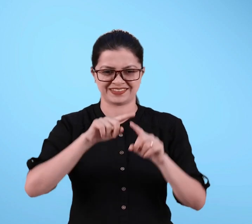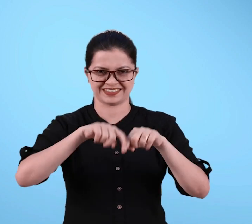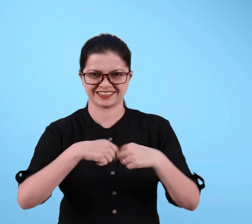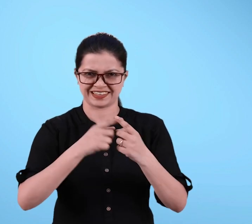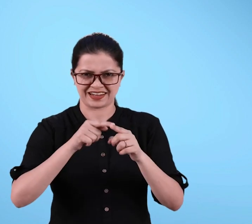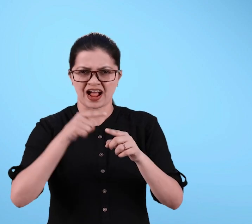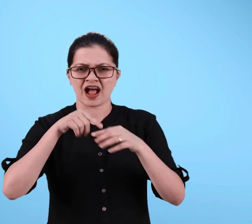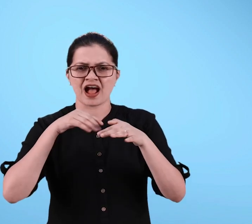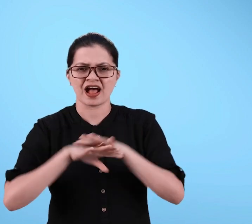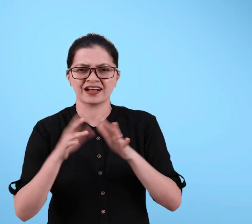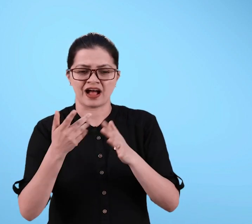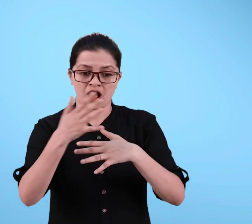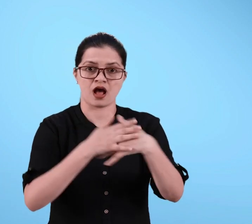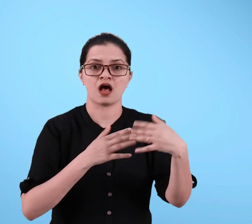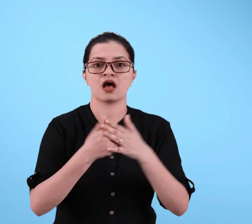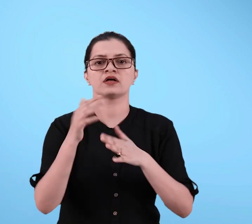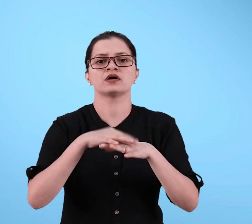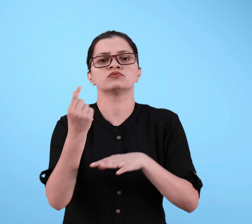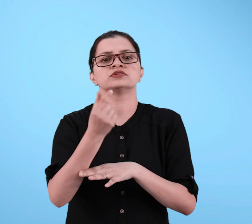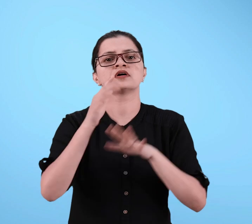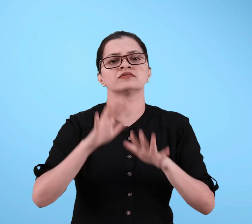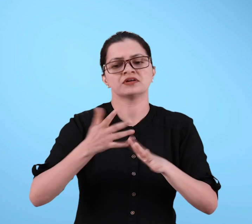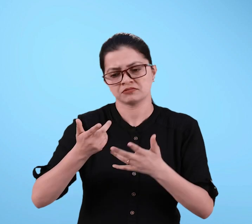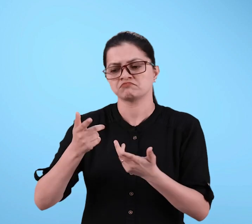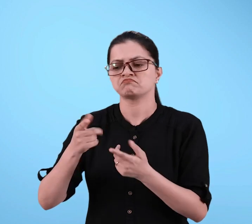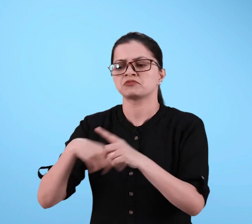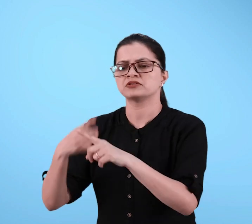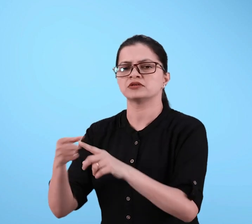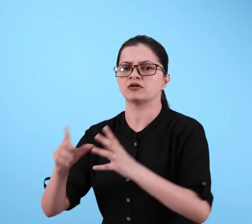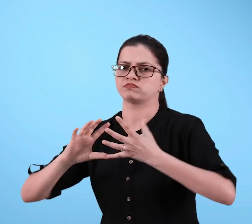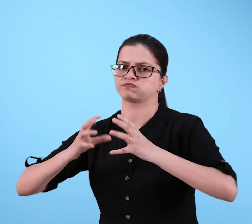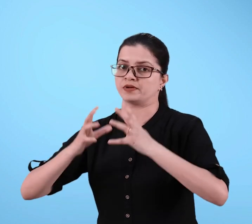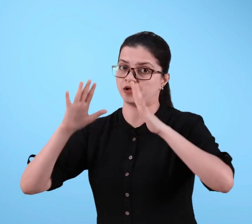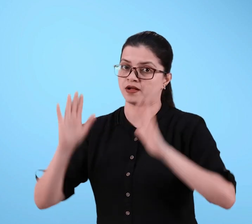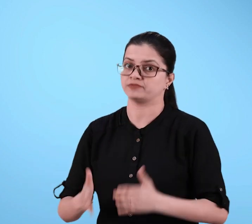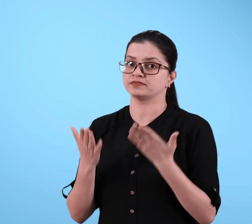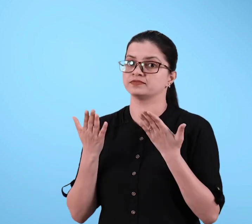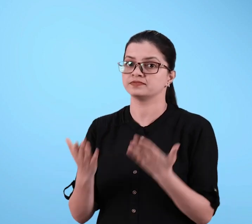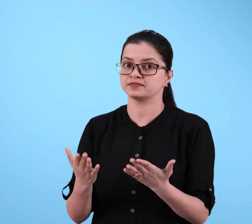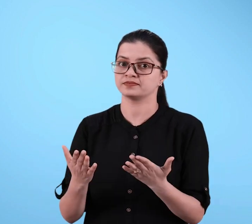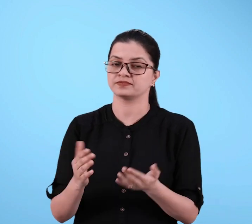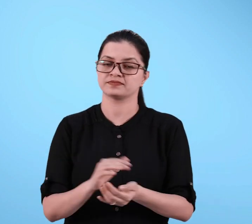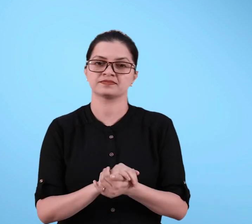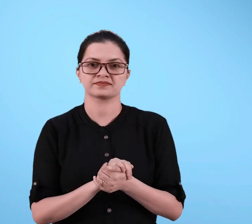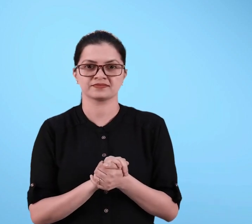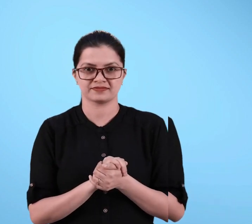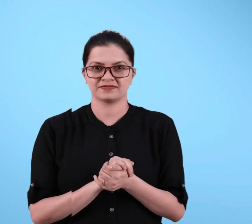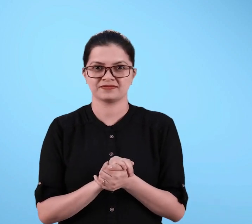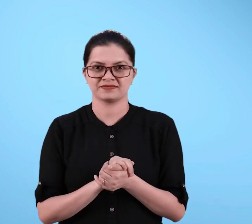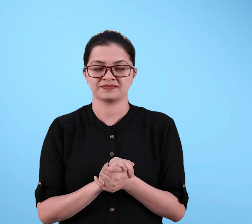Socks and many other clothing items are made of knitted fabrics. Knitting is done by hand and also Socks on are made